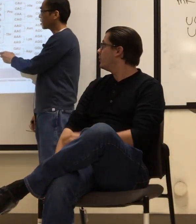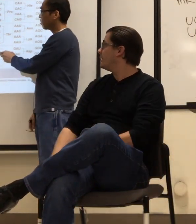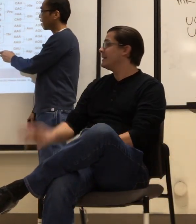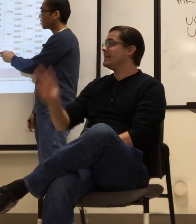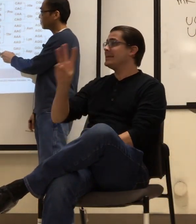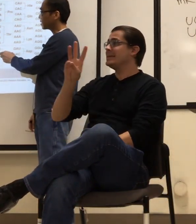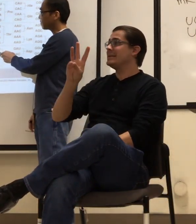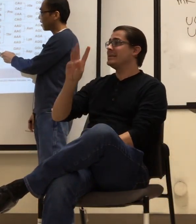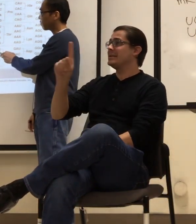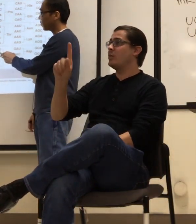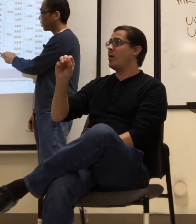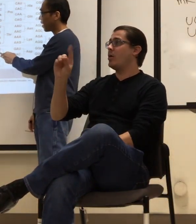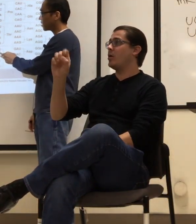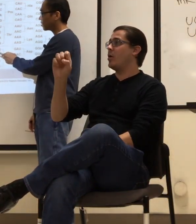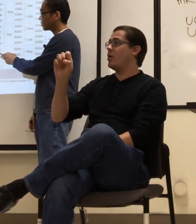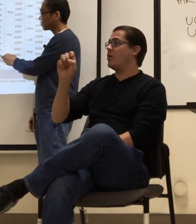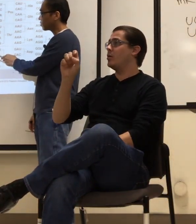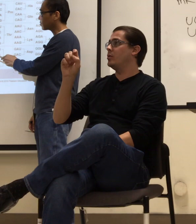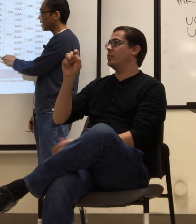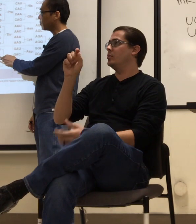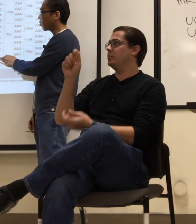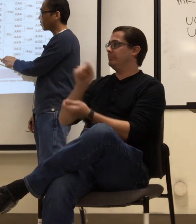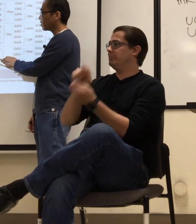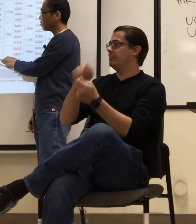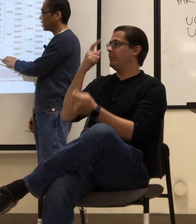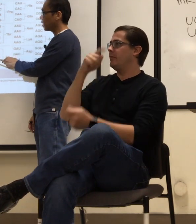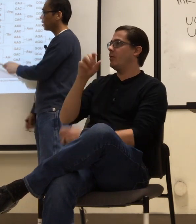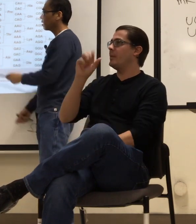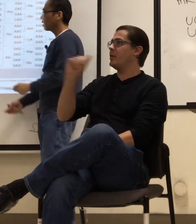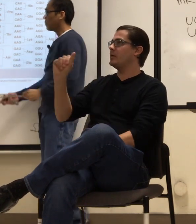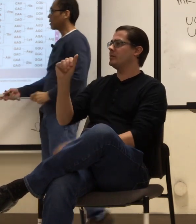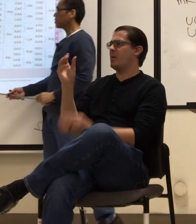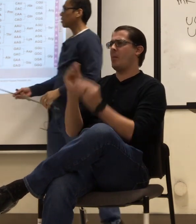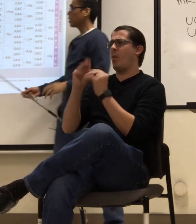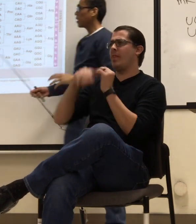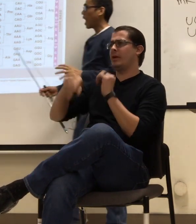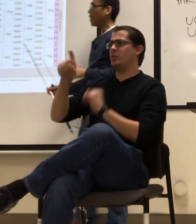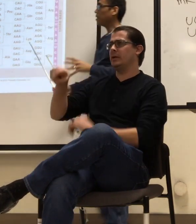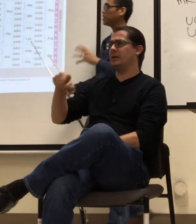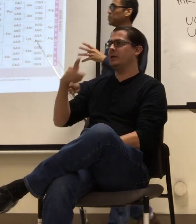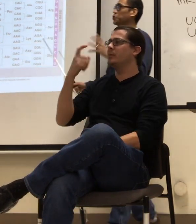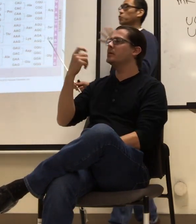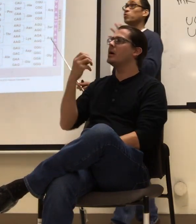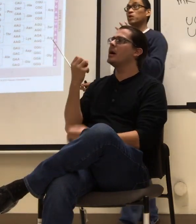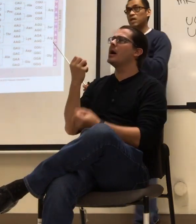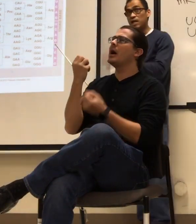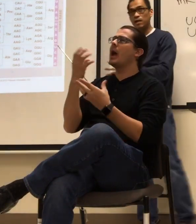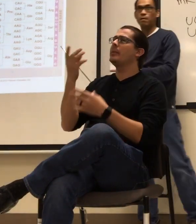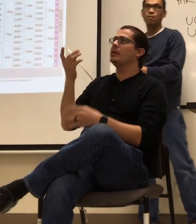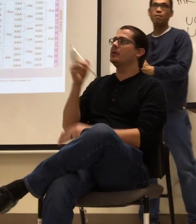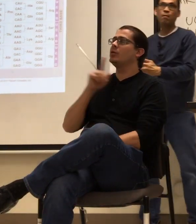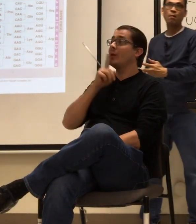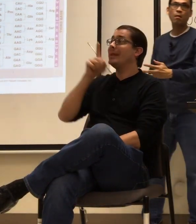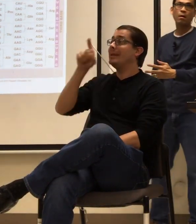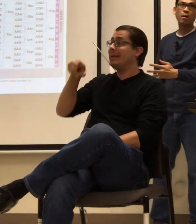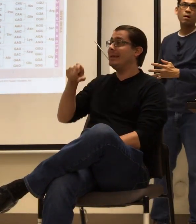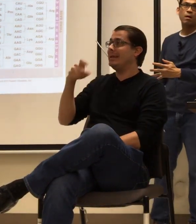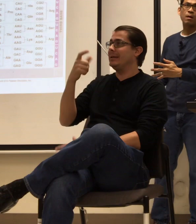61 of these codons specify for amino acids. There's many more than you need, because how many did you need?